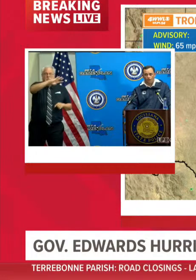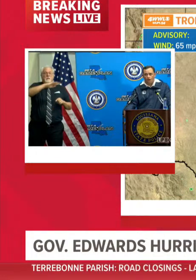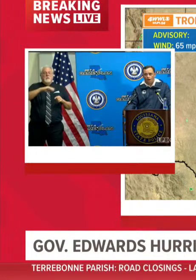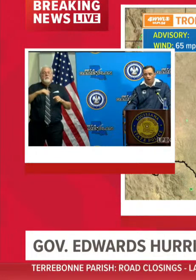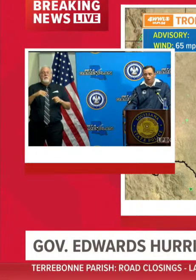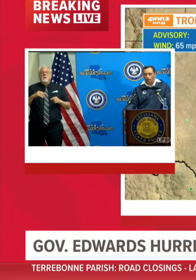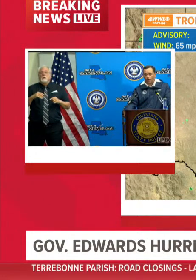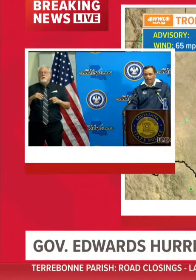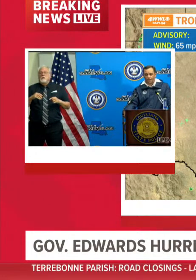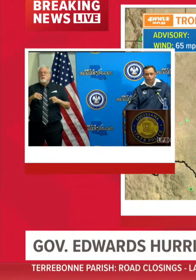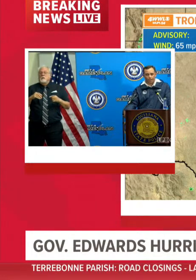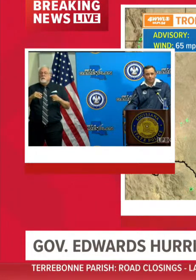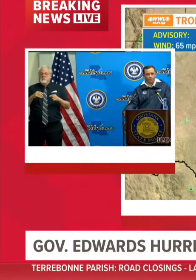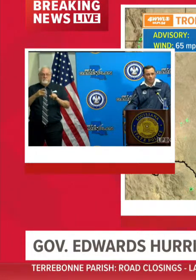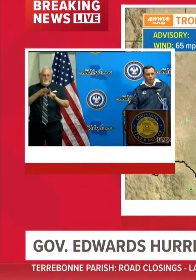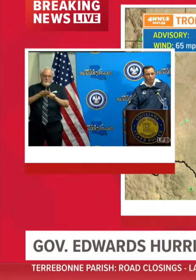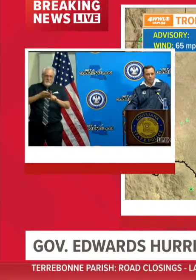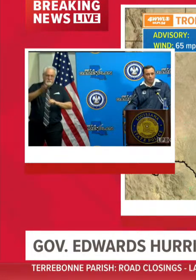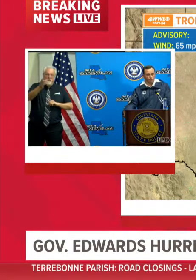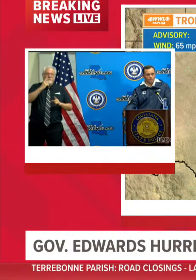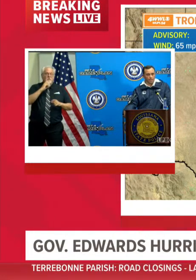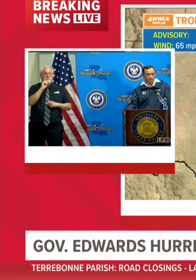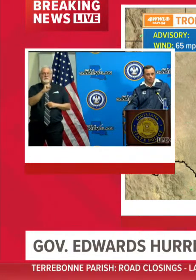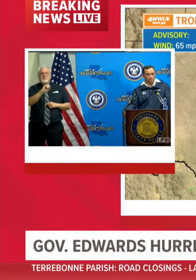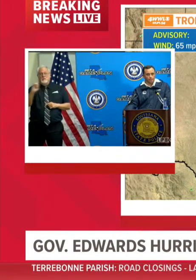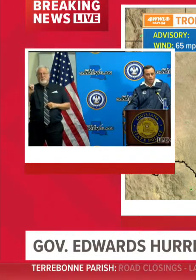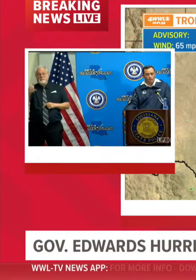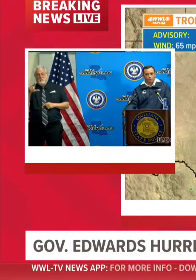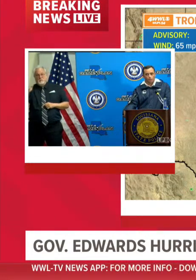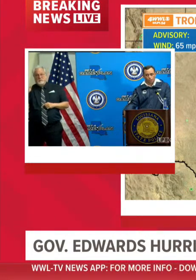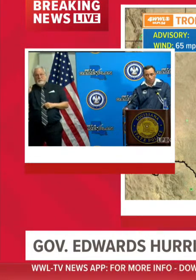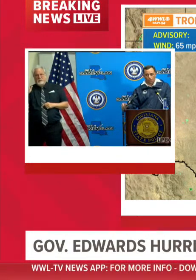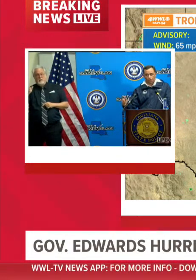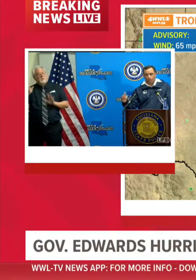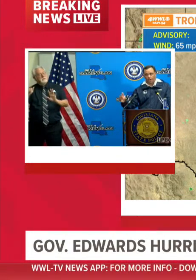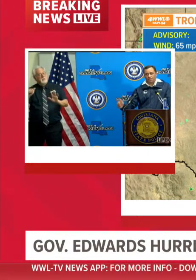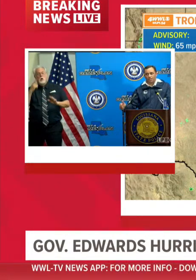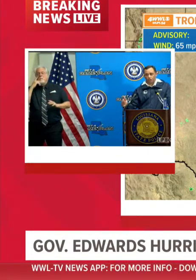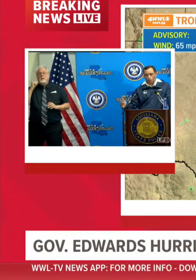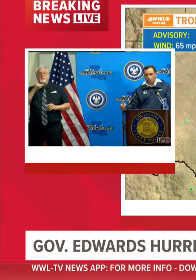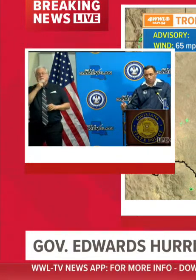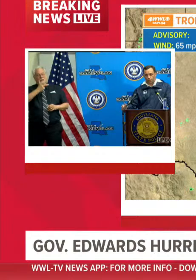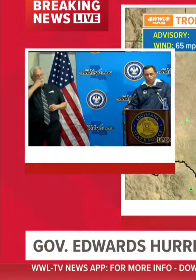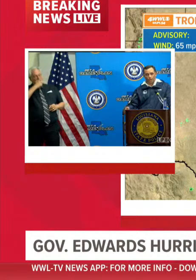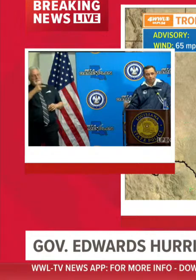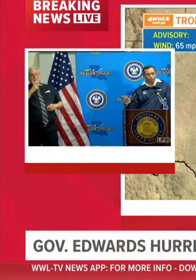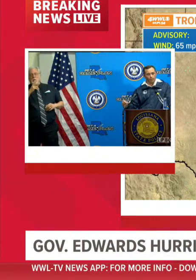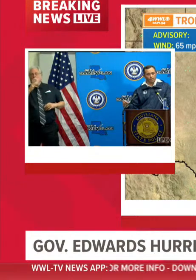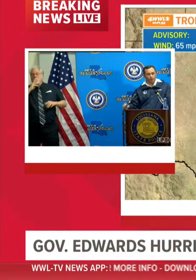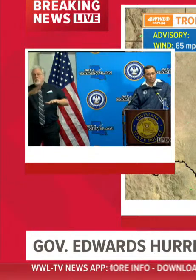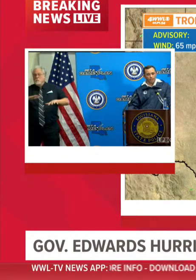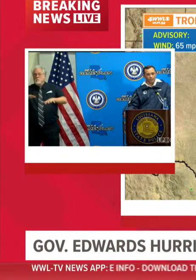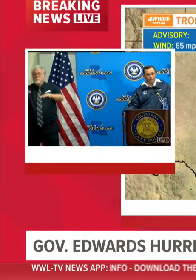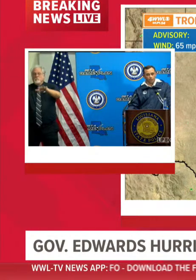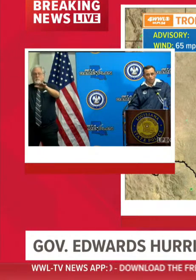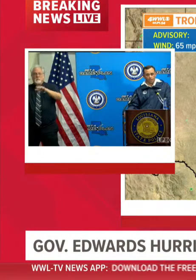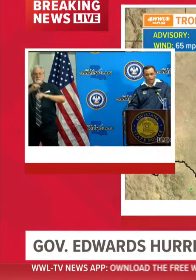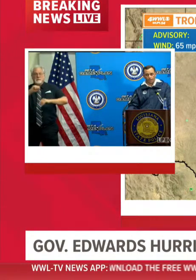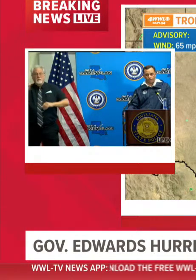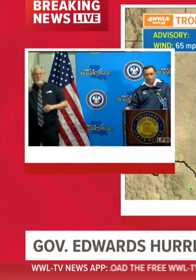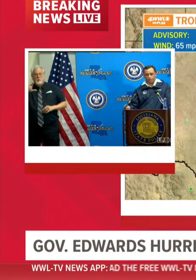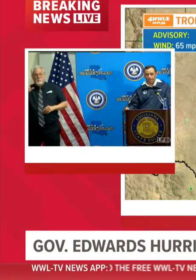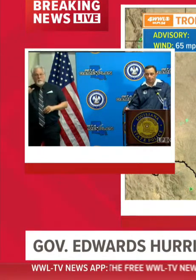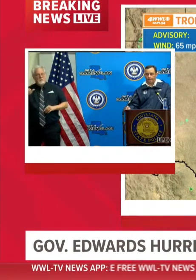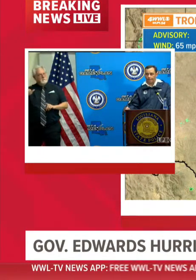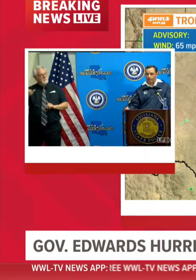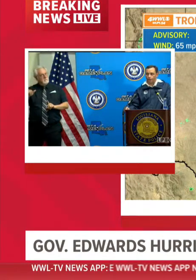now, are headed straight for southeast Louisiana. So just because you did not see a storm surge or heavy rainfall in southeast Louisiana,